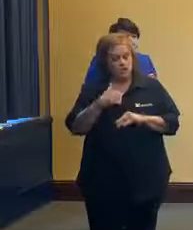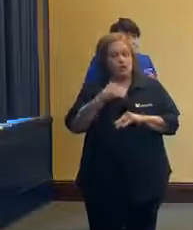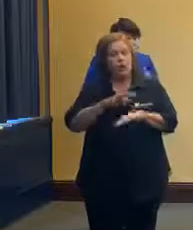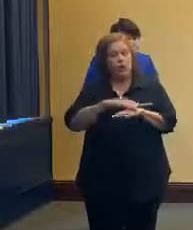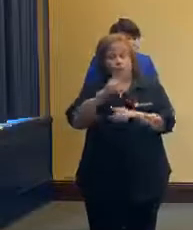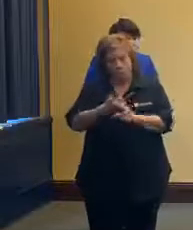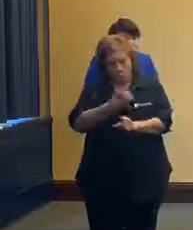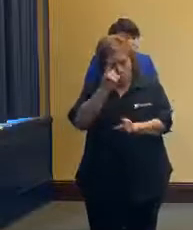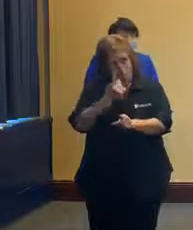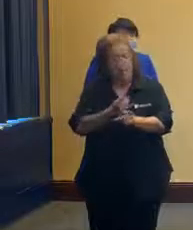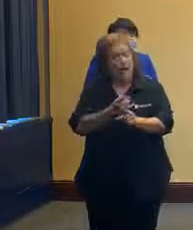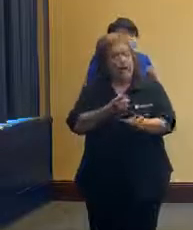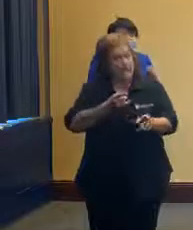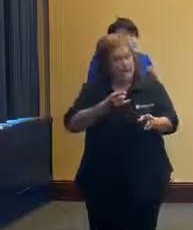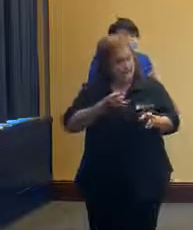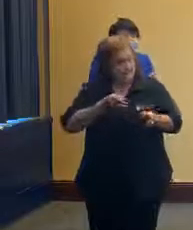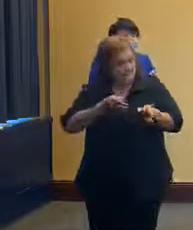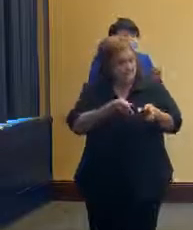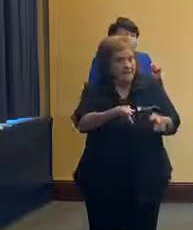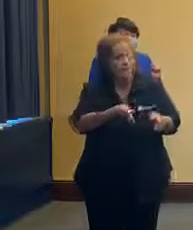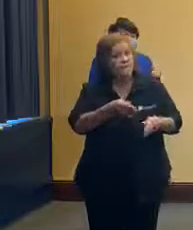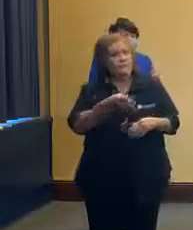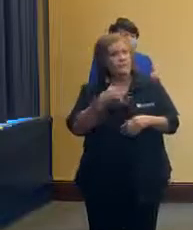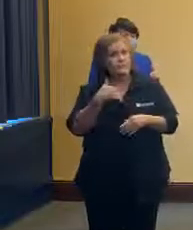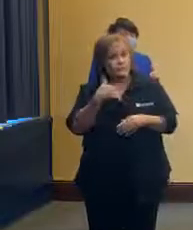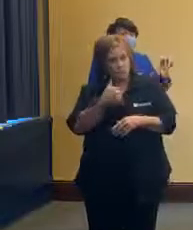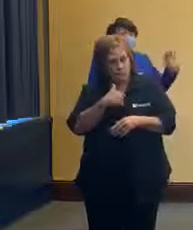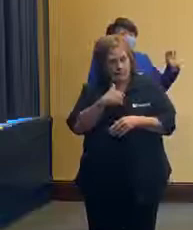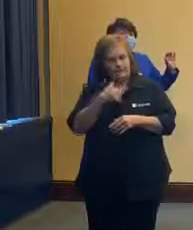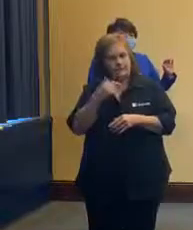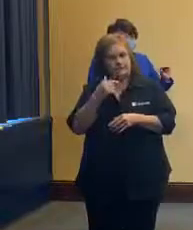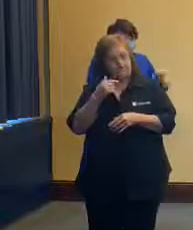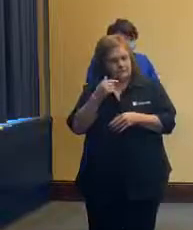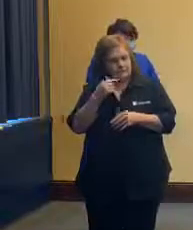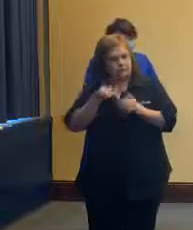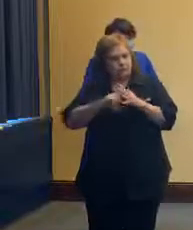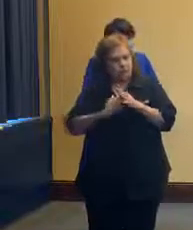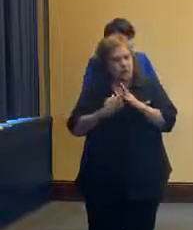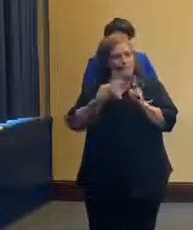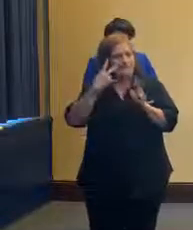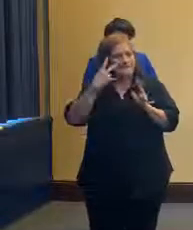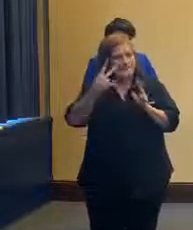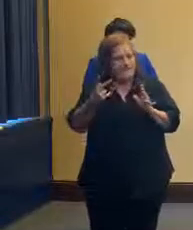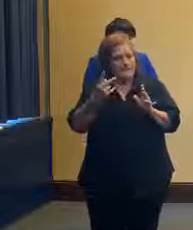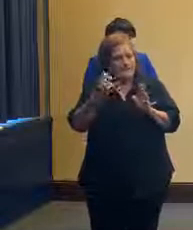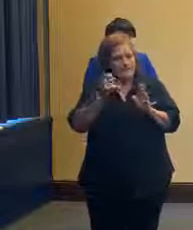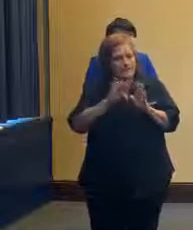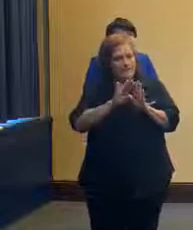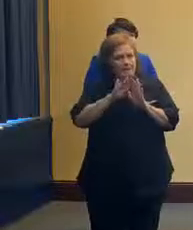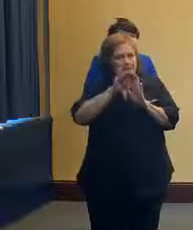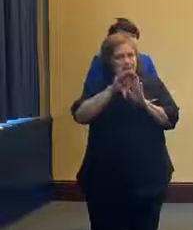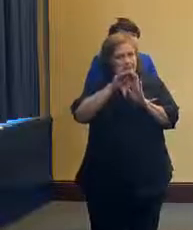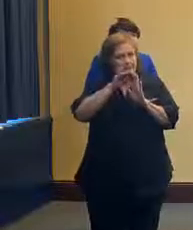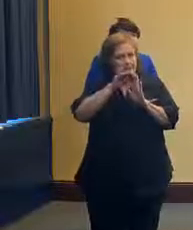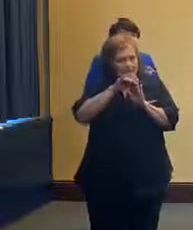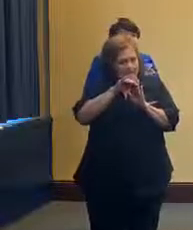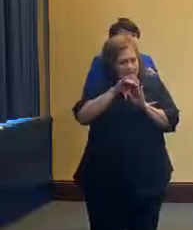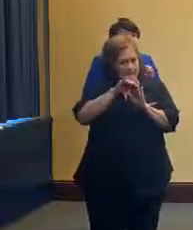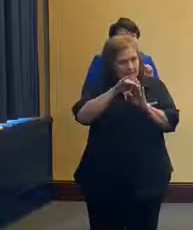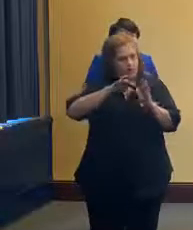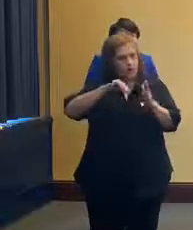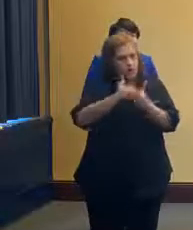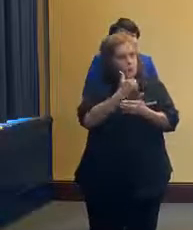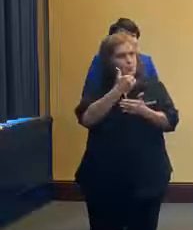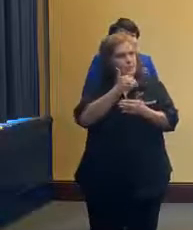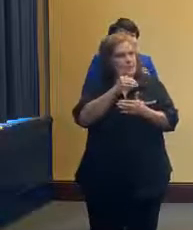the right path because we are experiencing a decline of new cases, which is